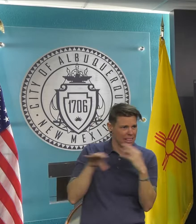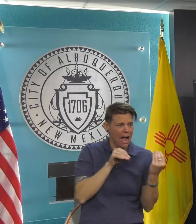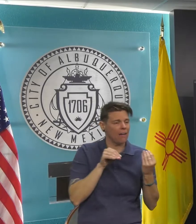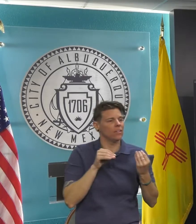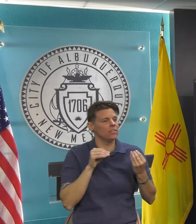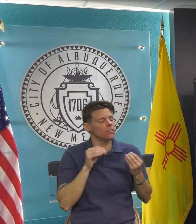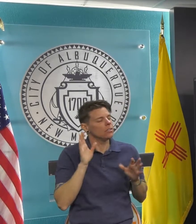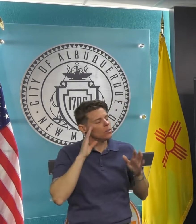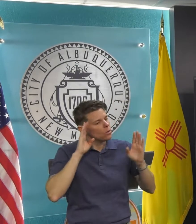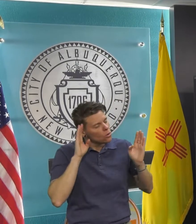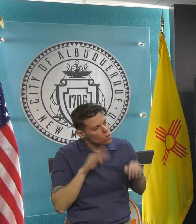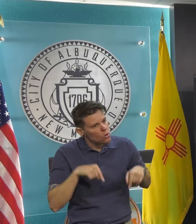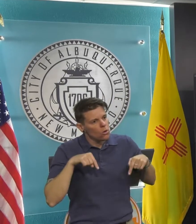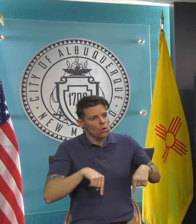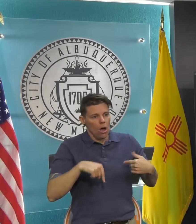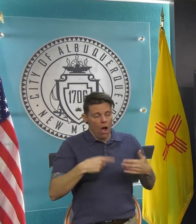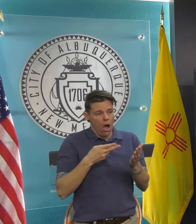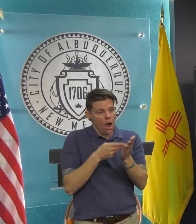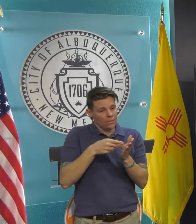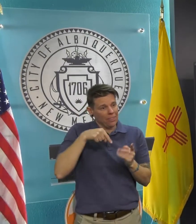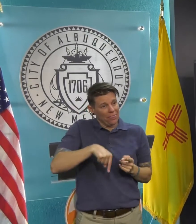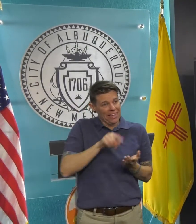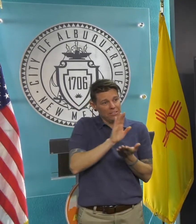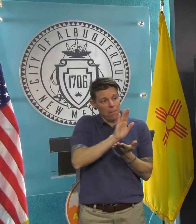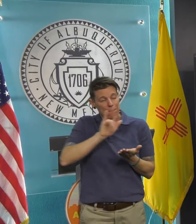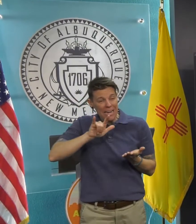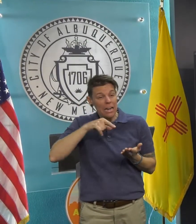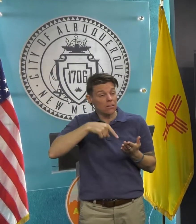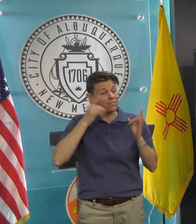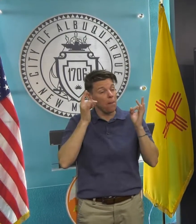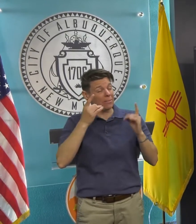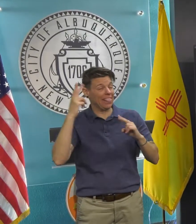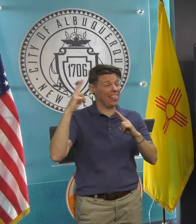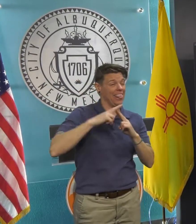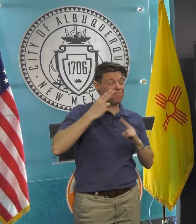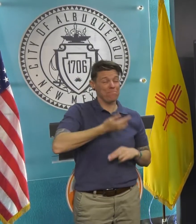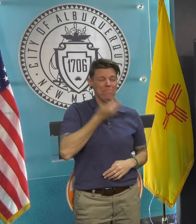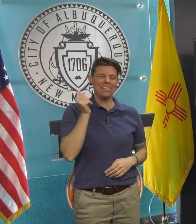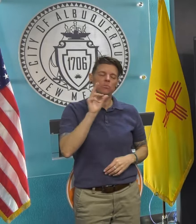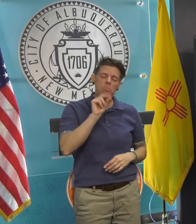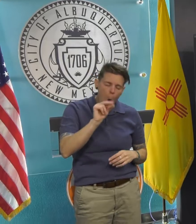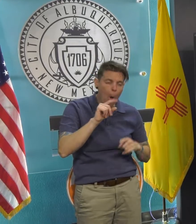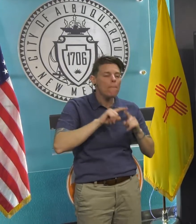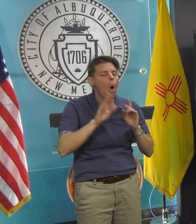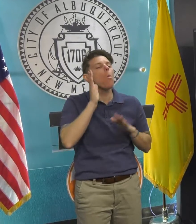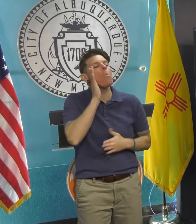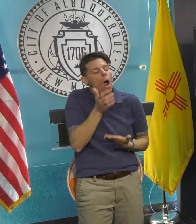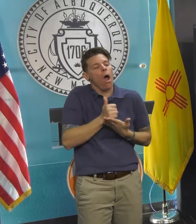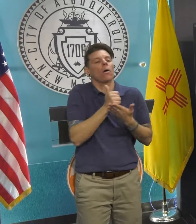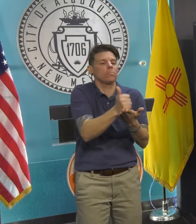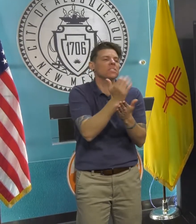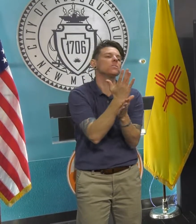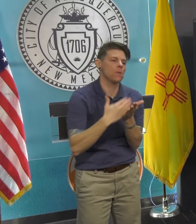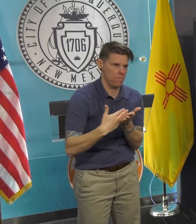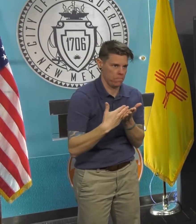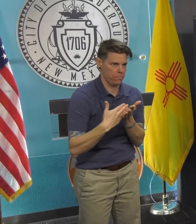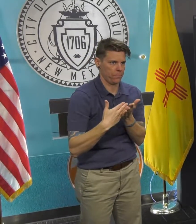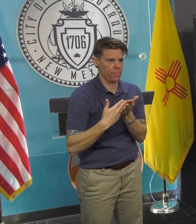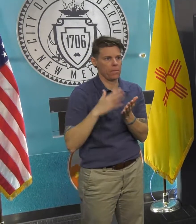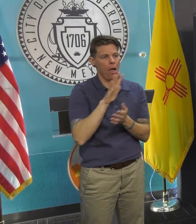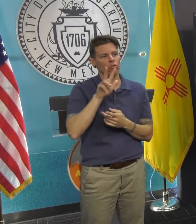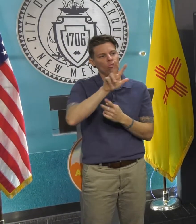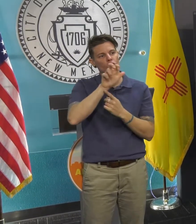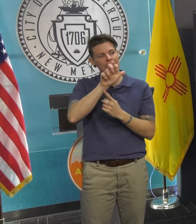but it did provide important relief for healthcare workers, families, and small businesses. $310 billion in